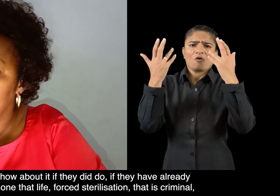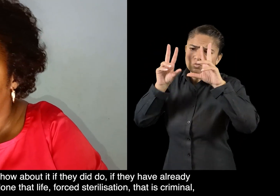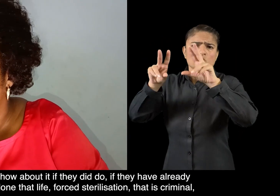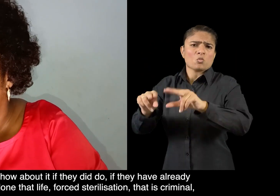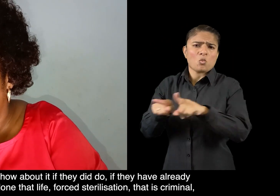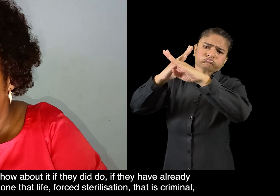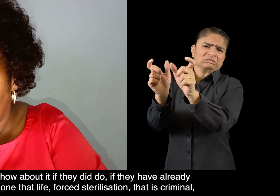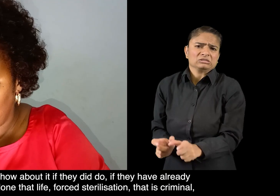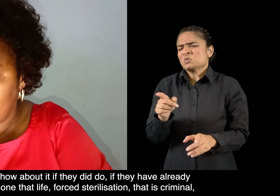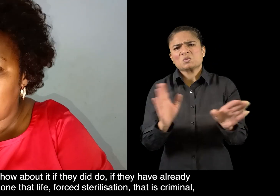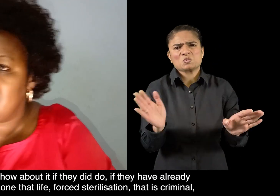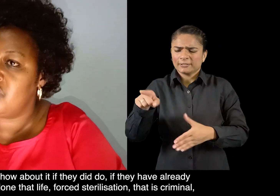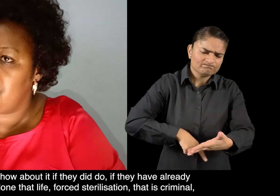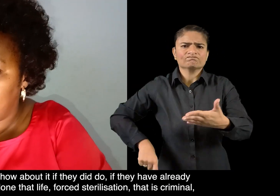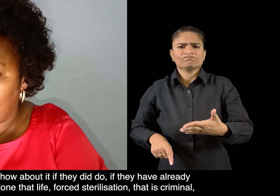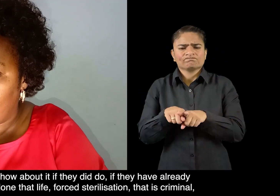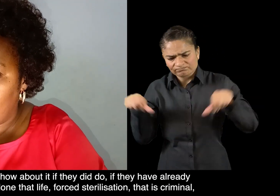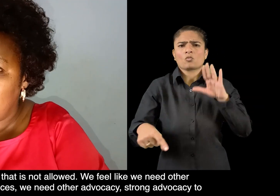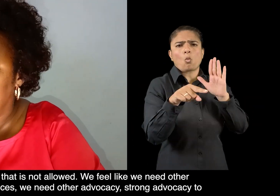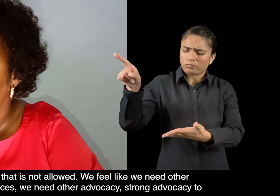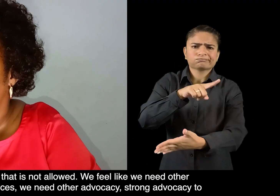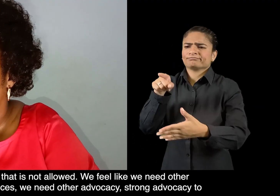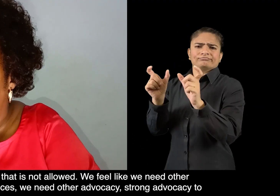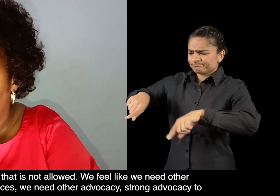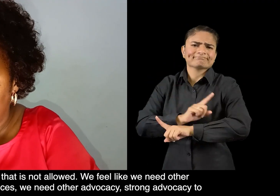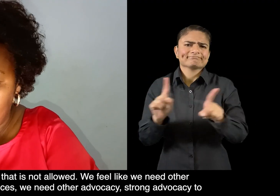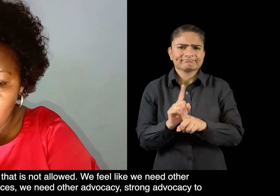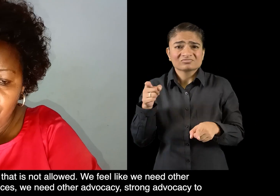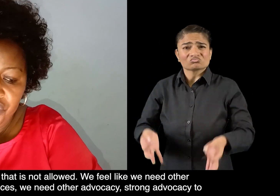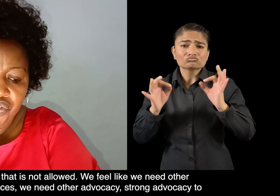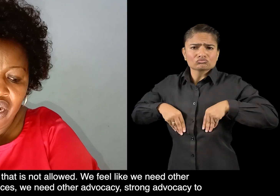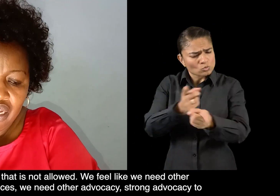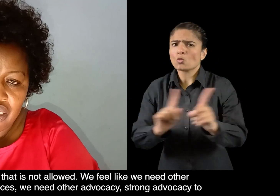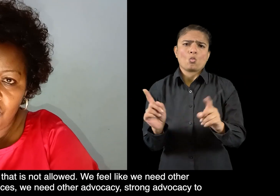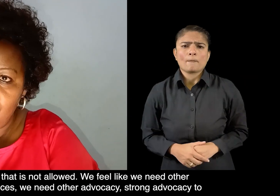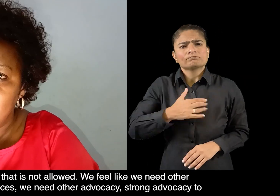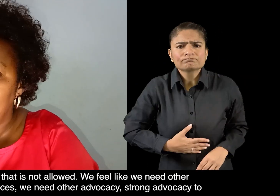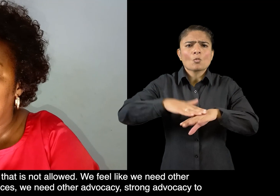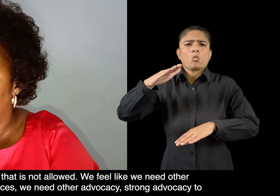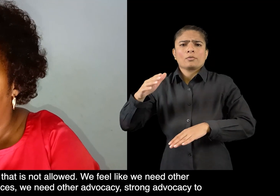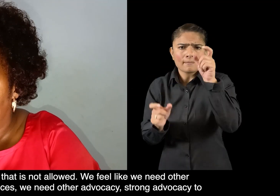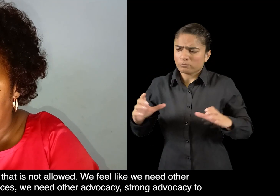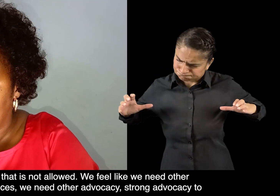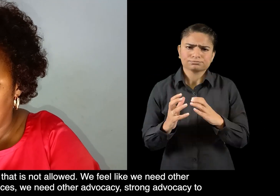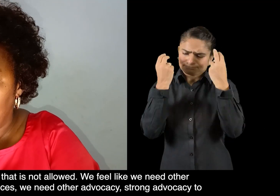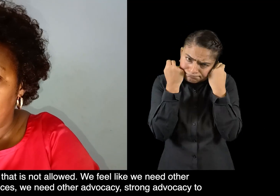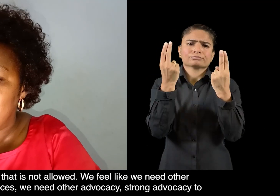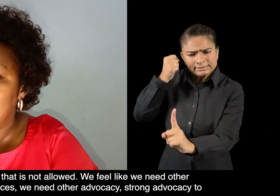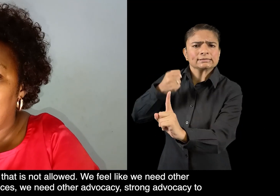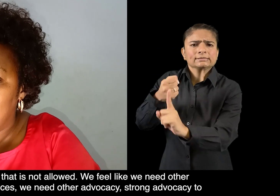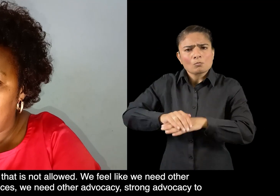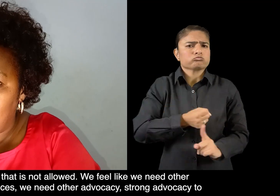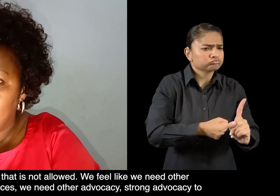forced sterilization? That is criminal. That is not allowed. We feel like we need other forces. We